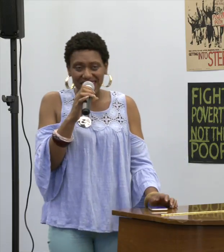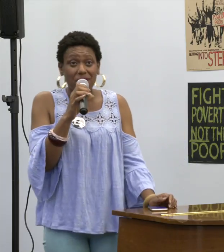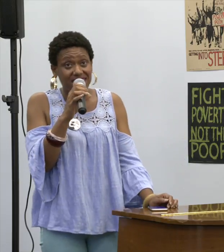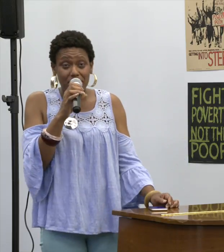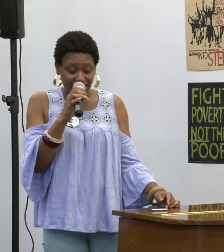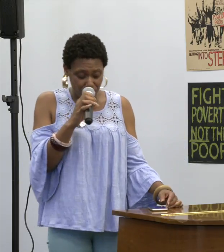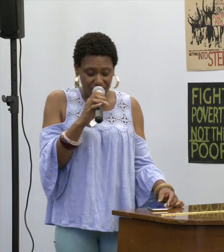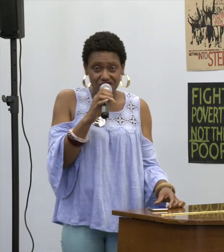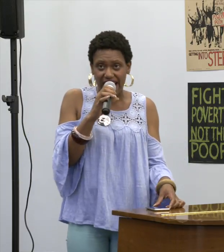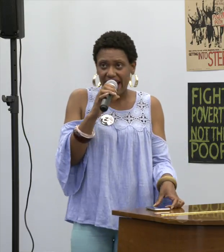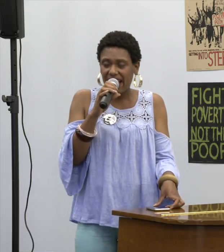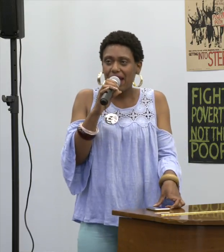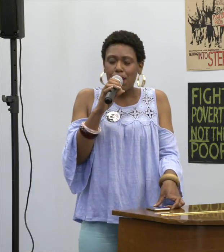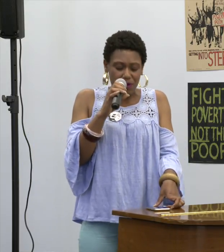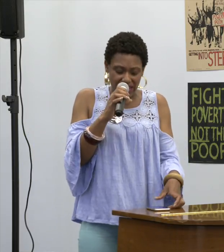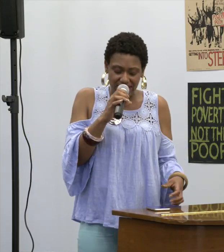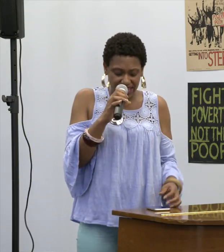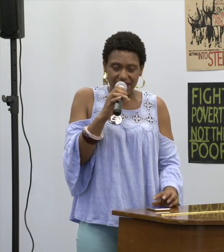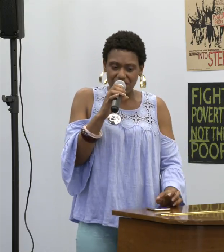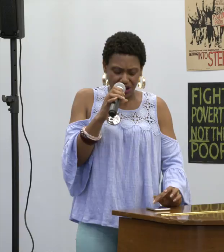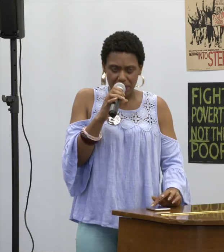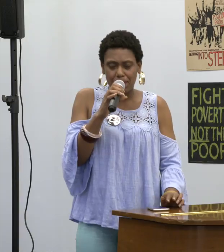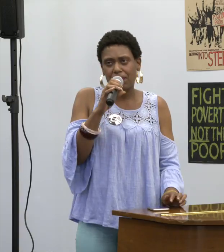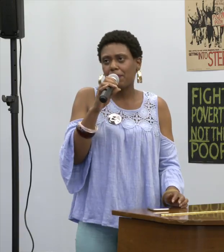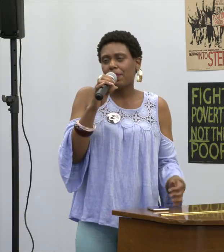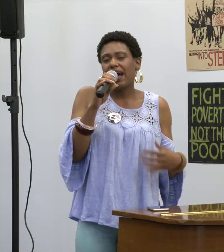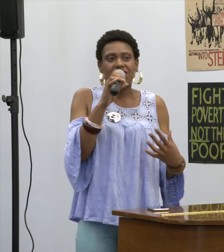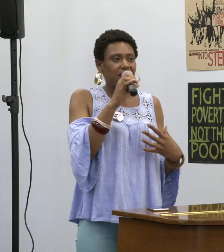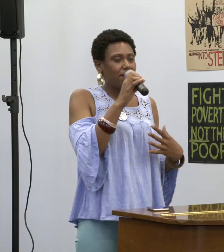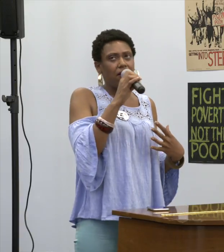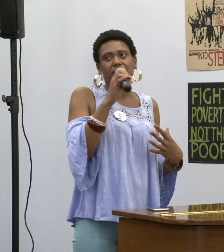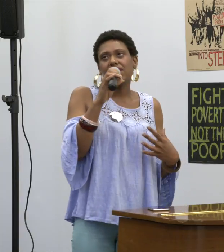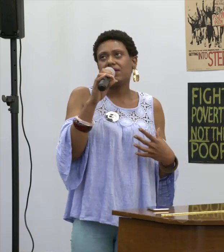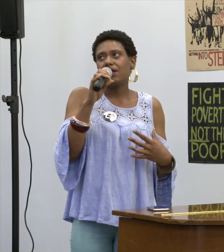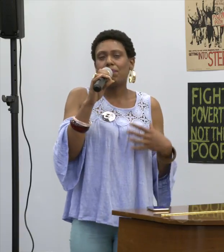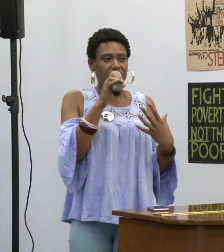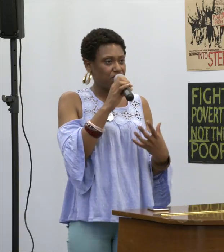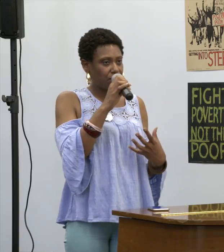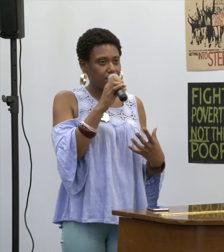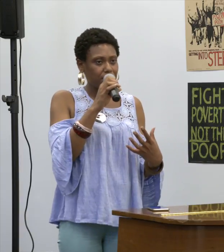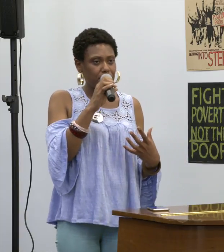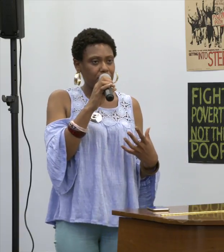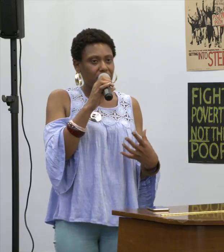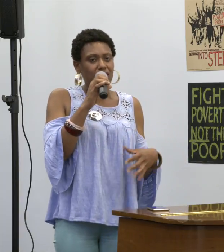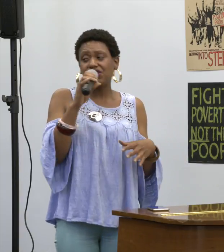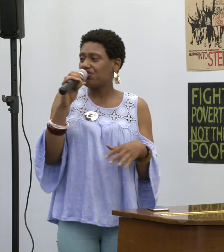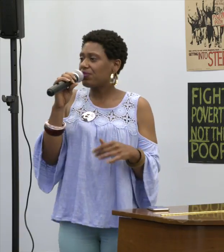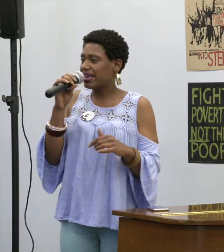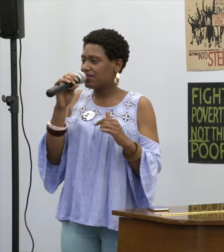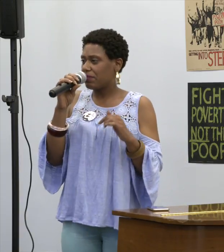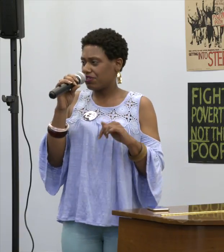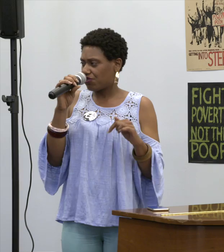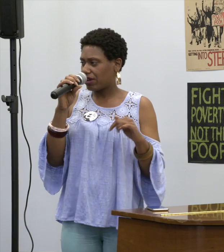for me to say because I'm actually pretty shy, but when I stand in front of people, I think about a ministry. What